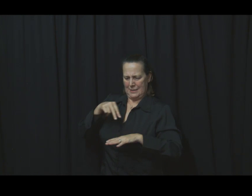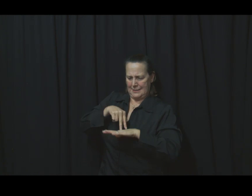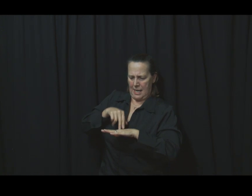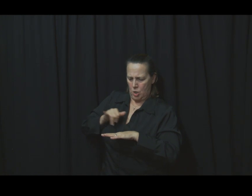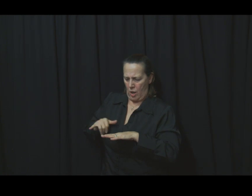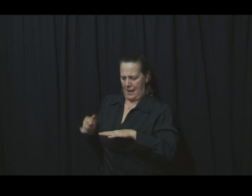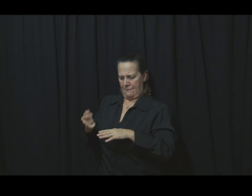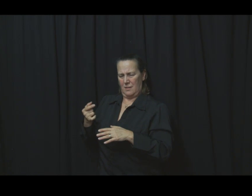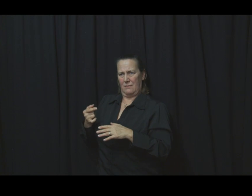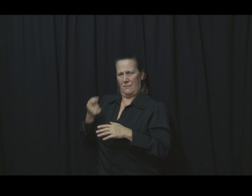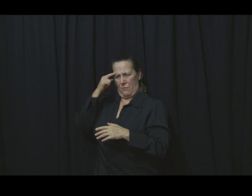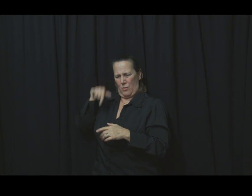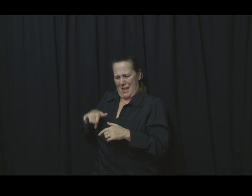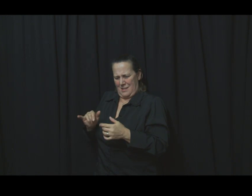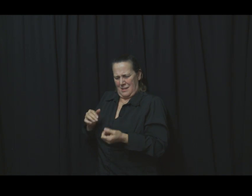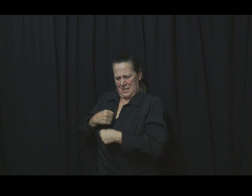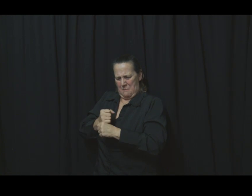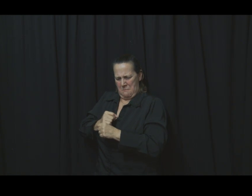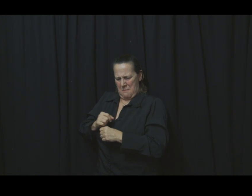existence.